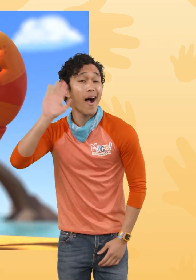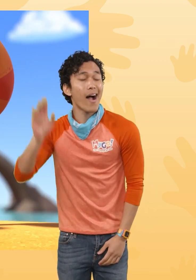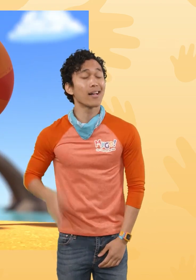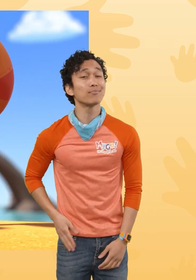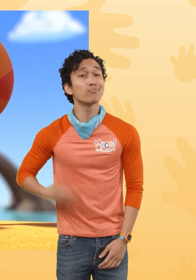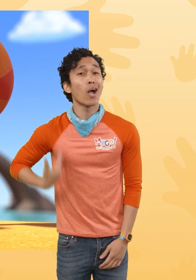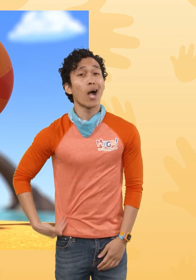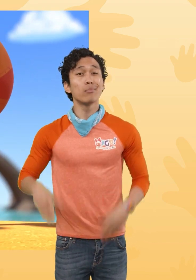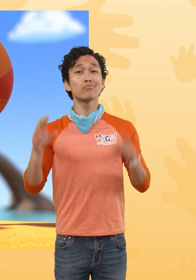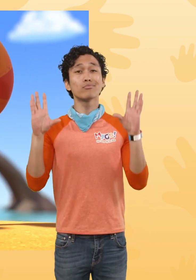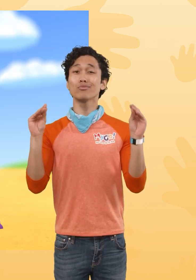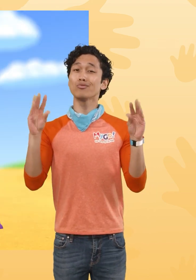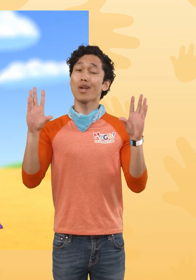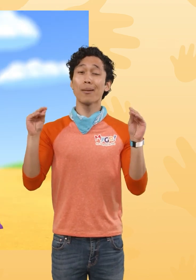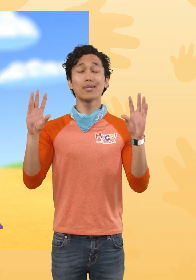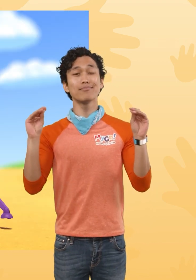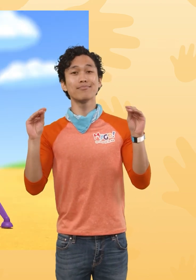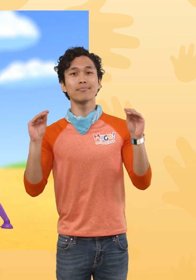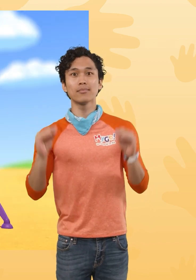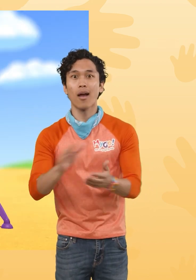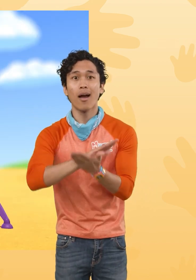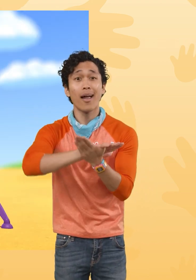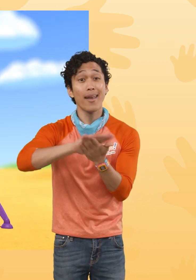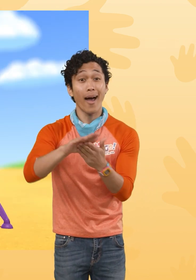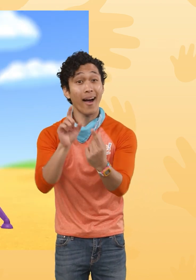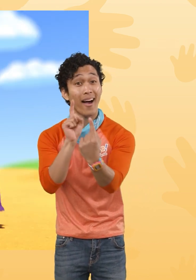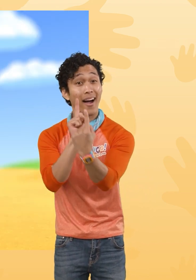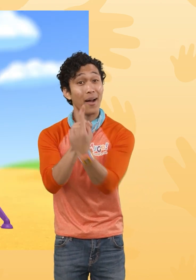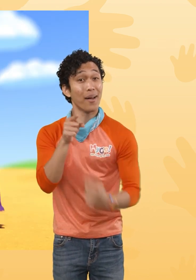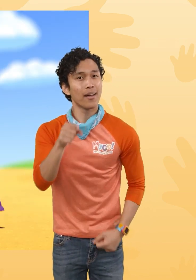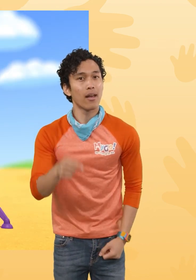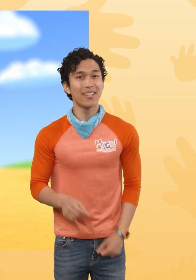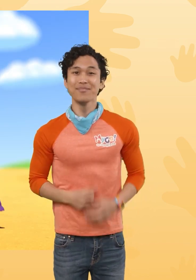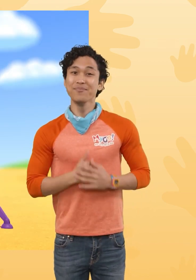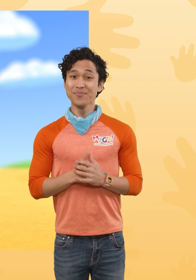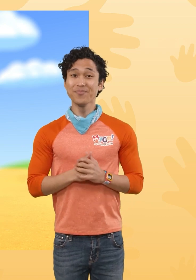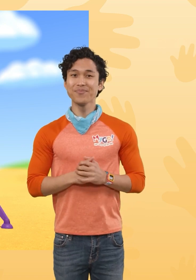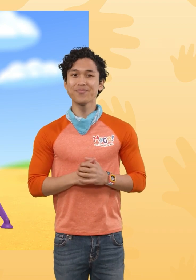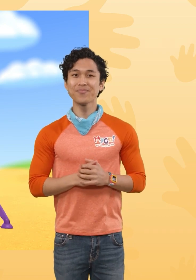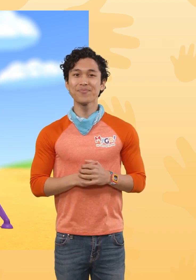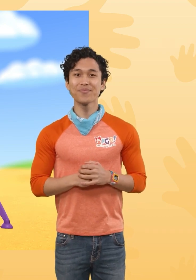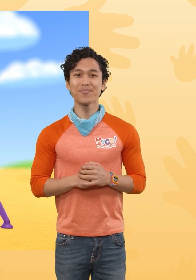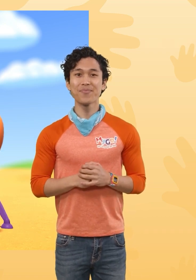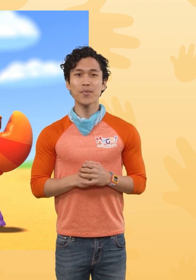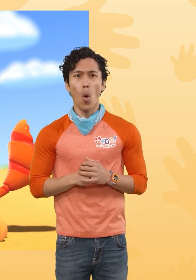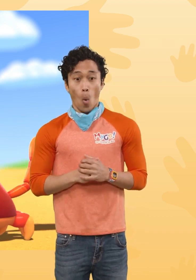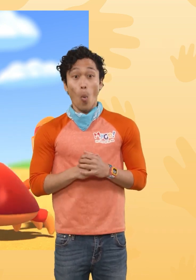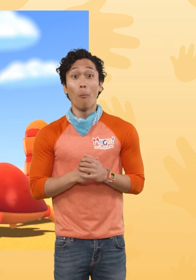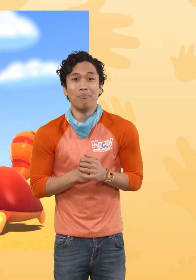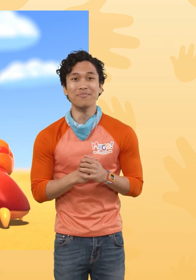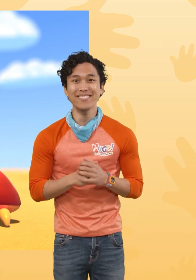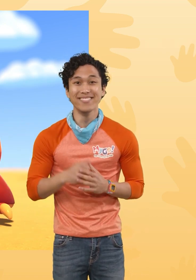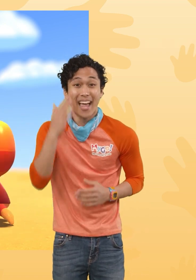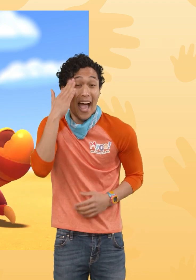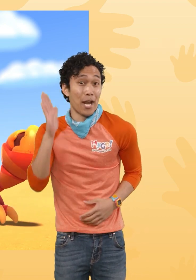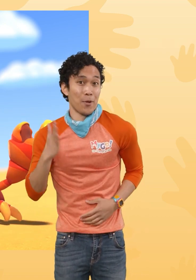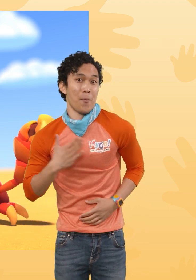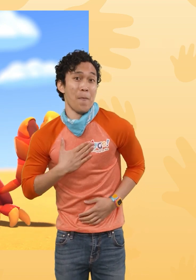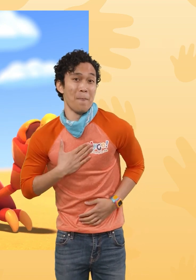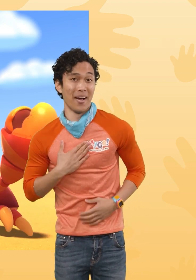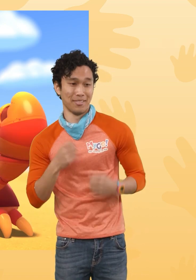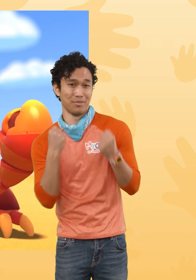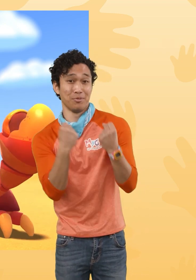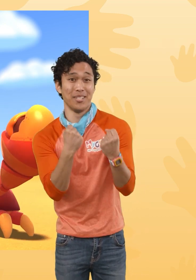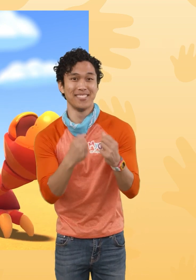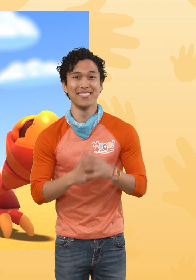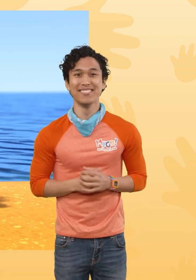Whoa! Hi there, I'm Krabby the Crab. Pleasure to meet you. Ooh, crikey, I